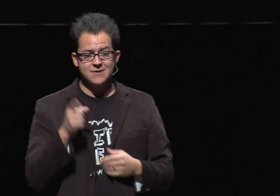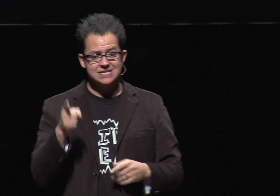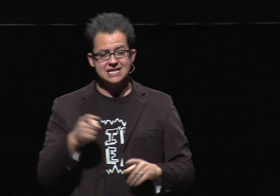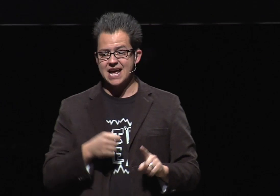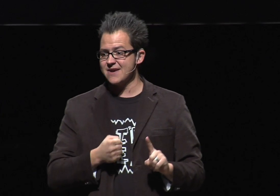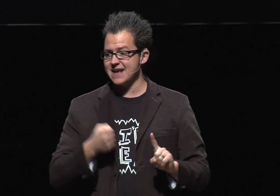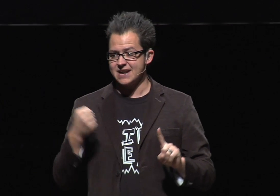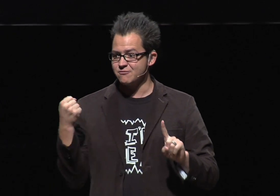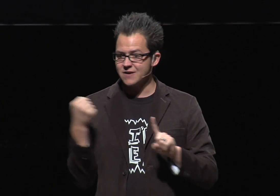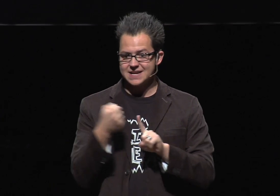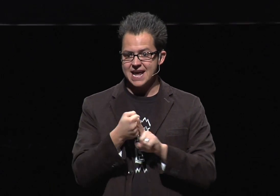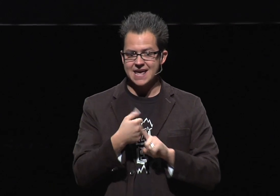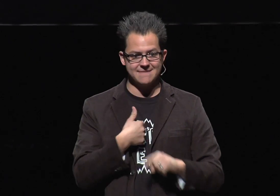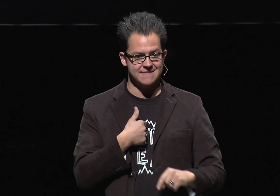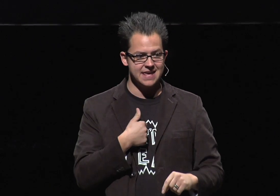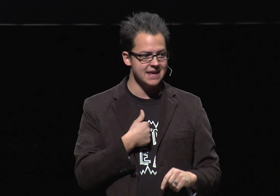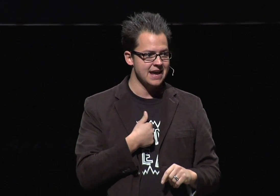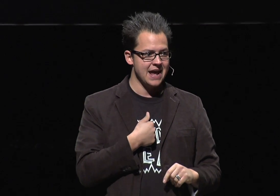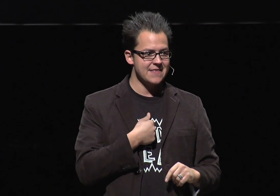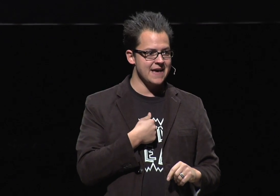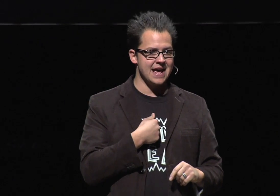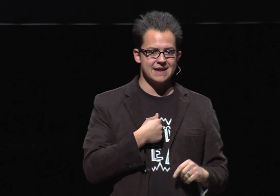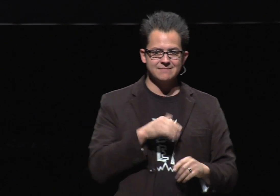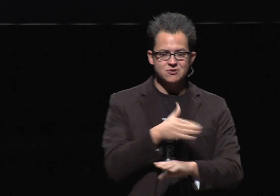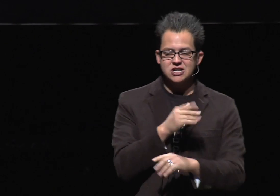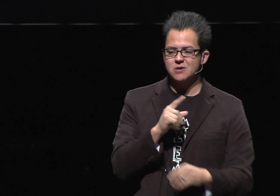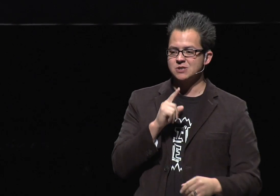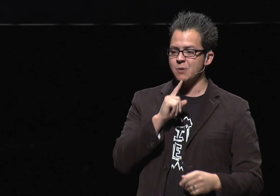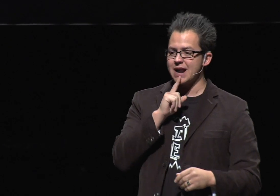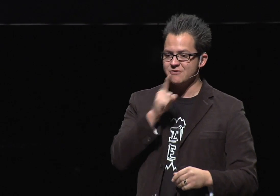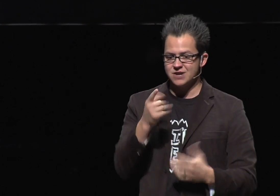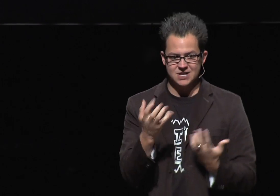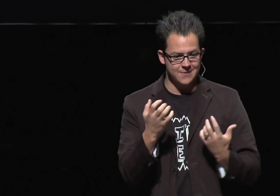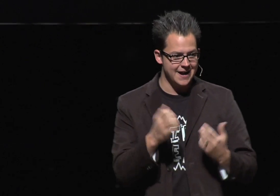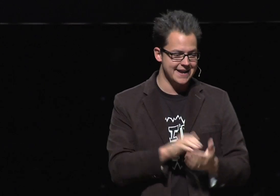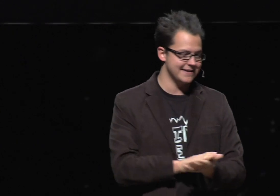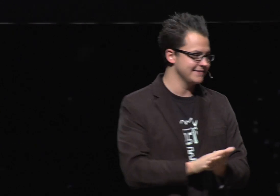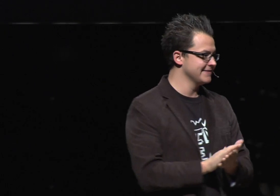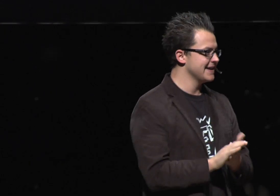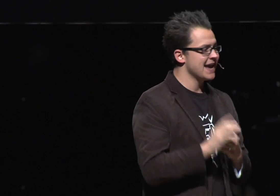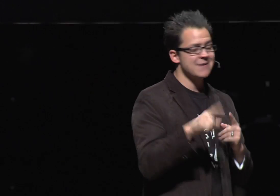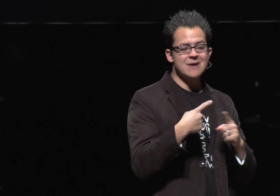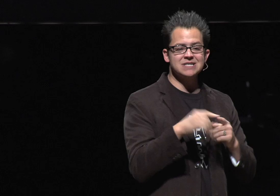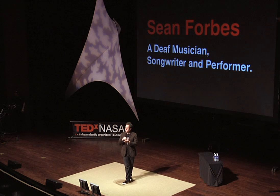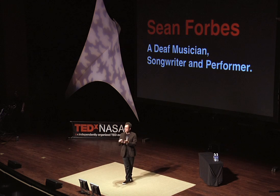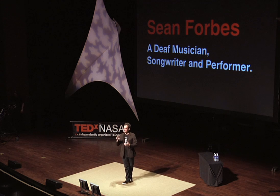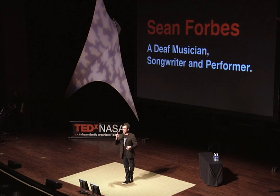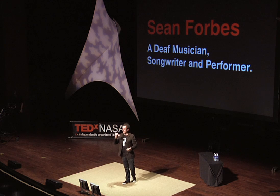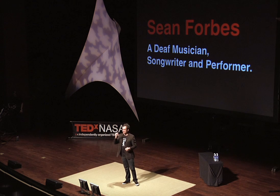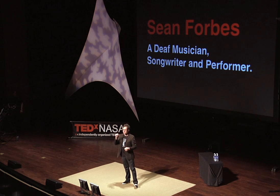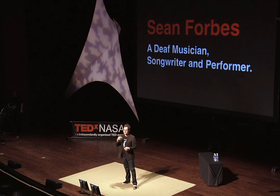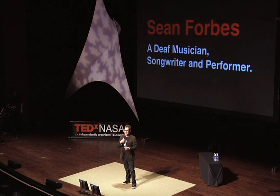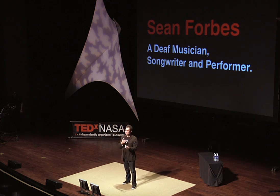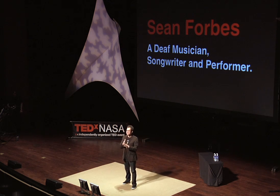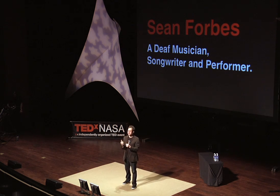was there that it really hit me that music was what I really wanted. When I was a student at RIT, I majored